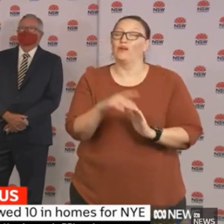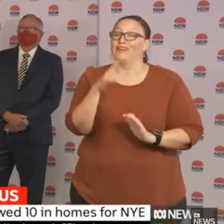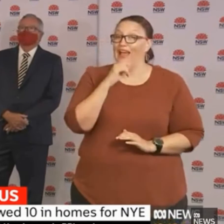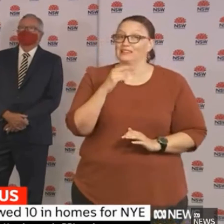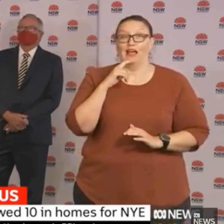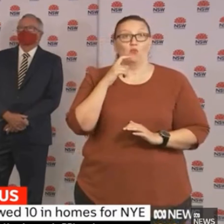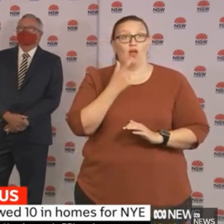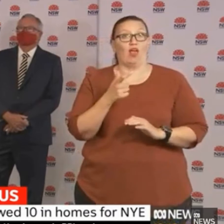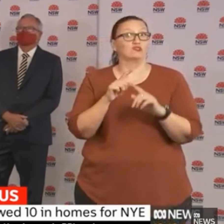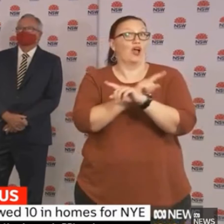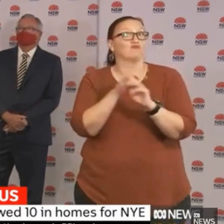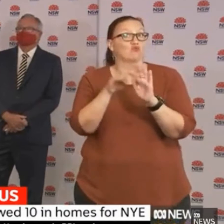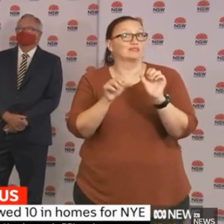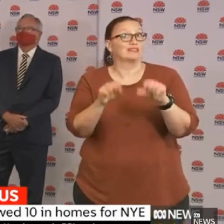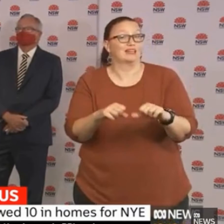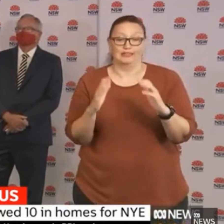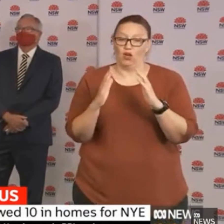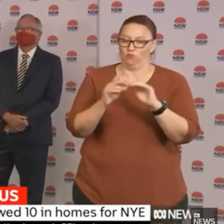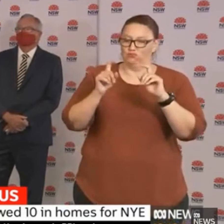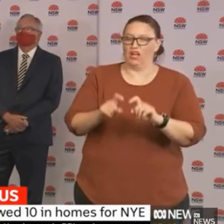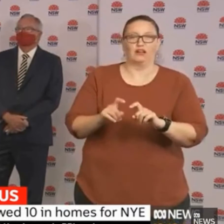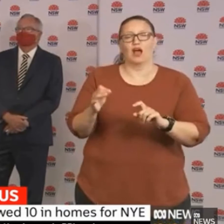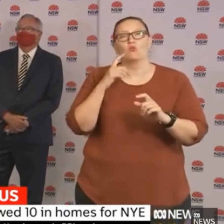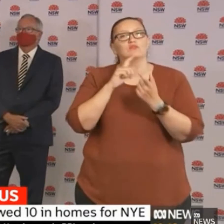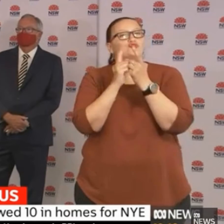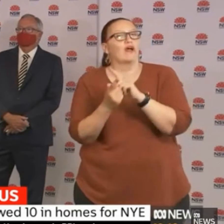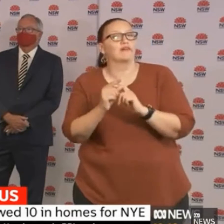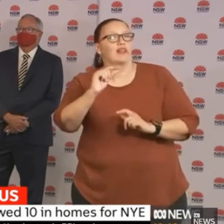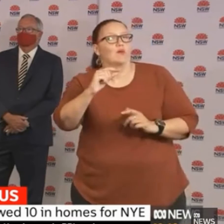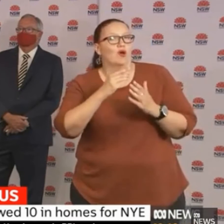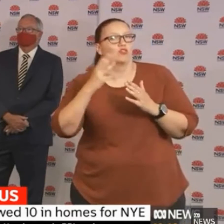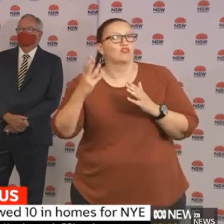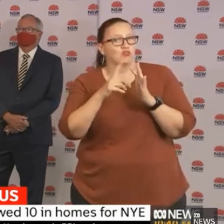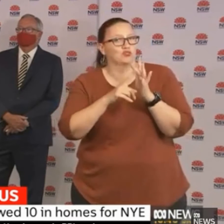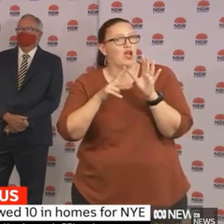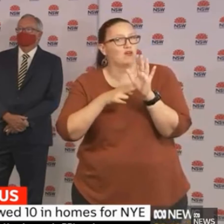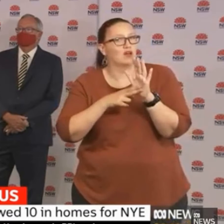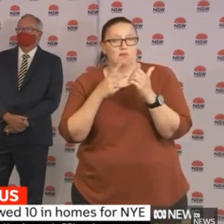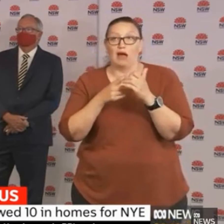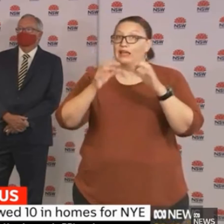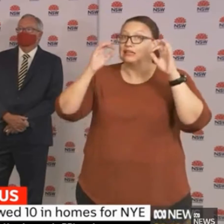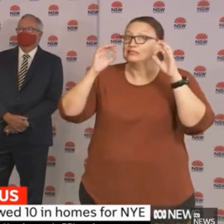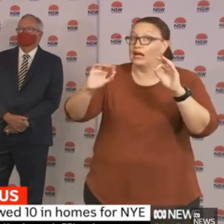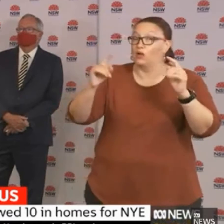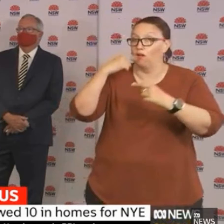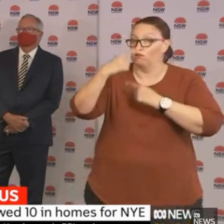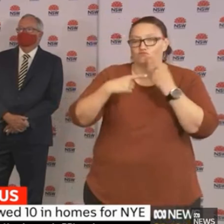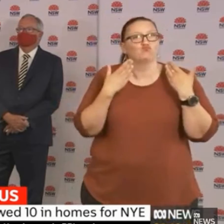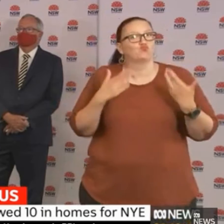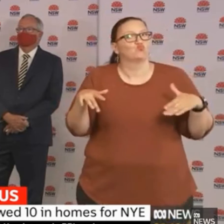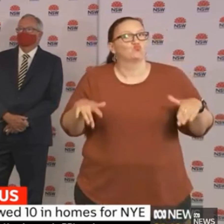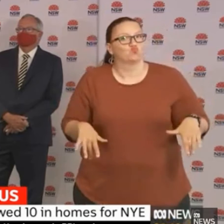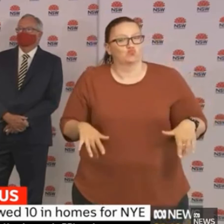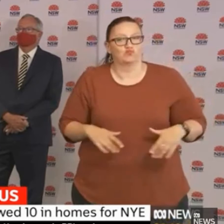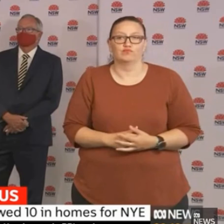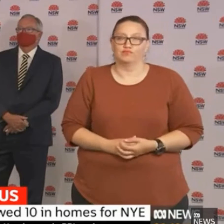for you. The stay at home won't be what it looks like today from the 3rd of January, but to the extent of it, we'll be able to tell you on the